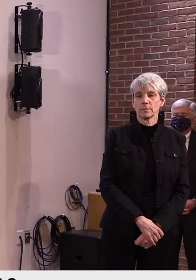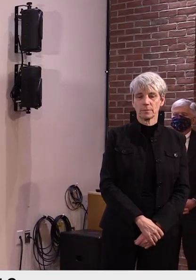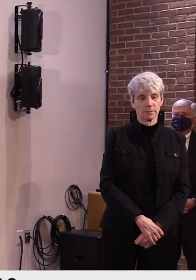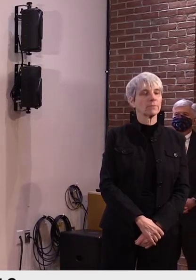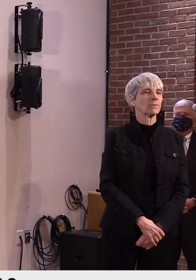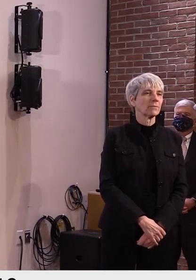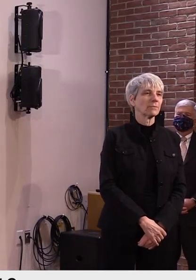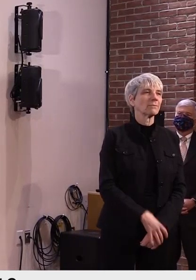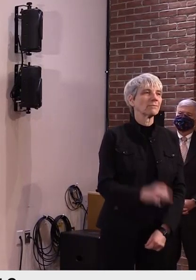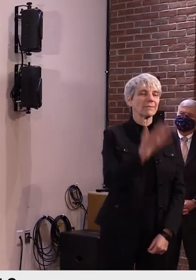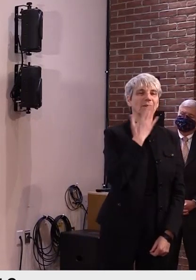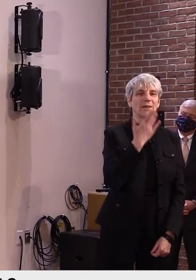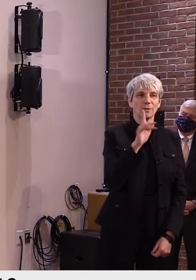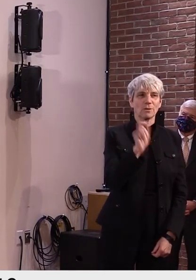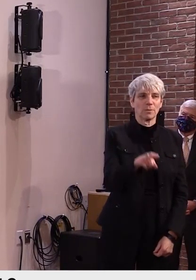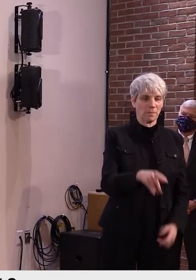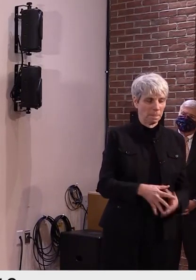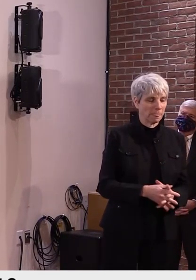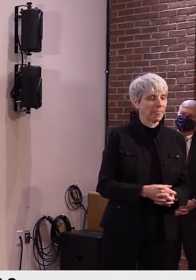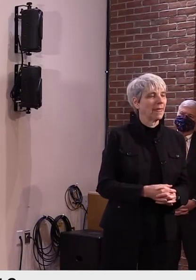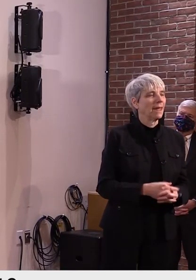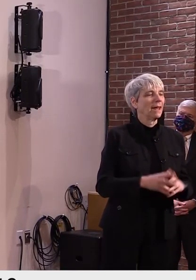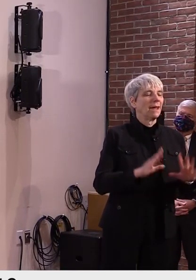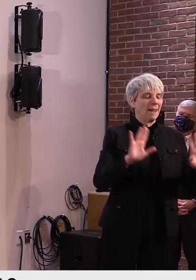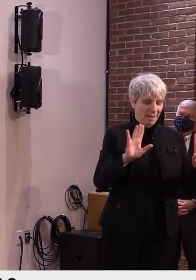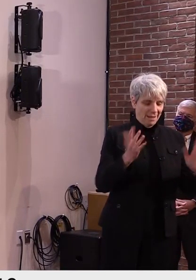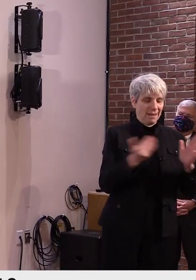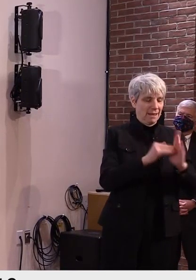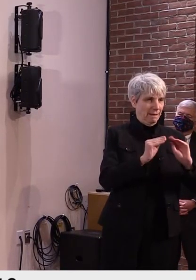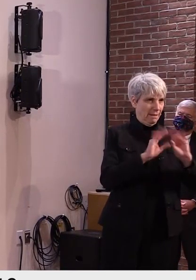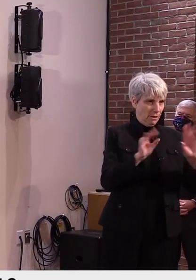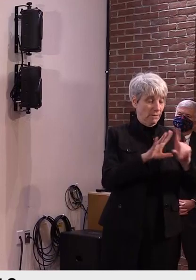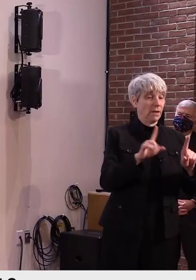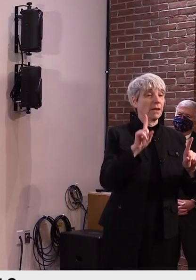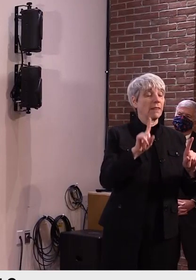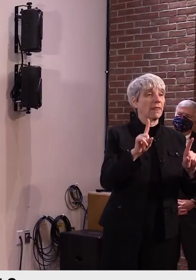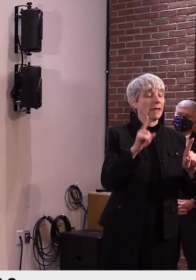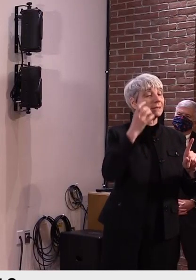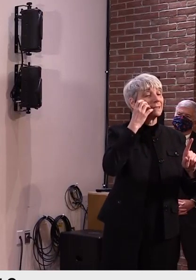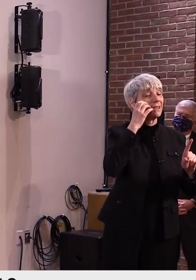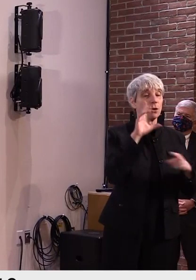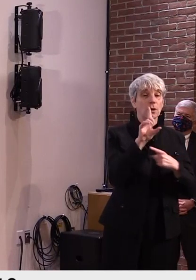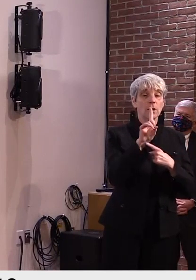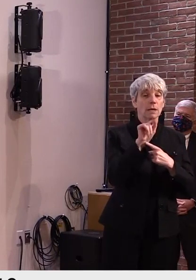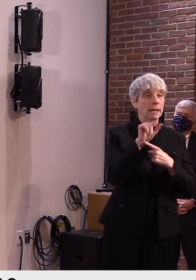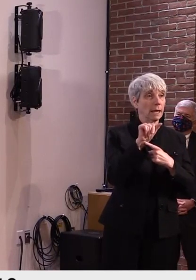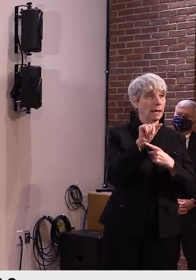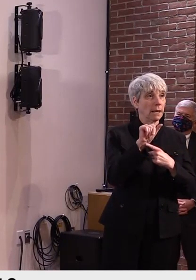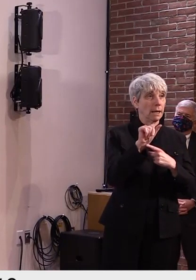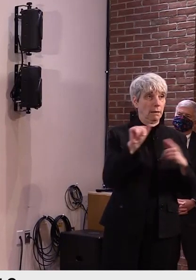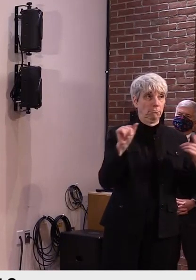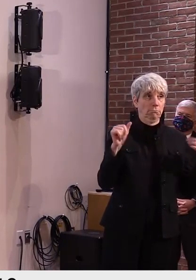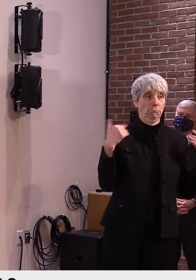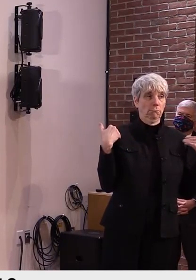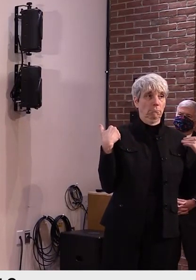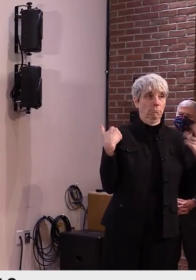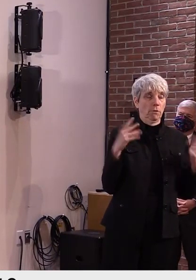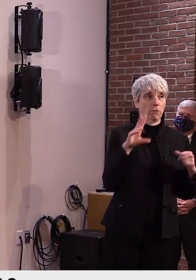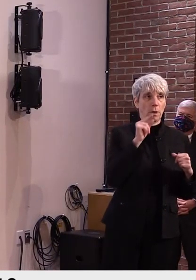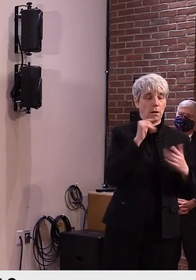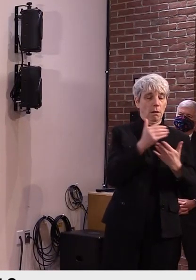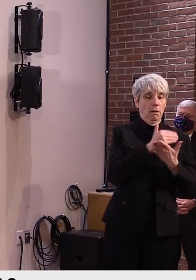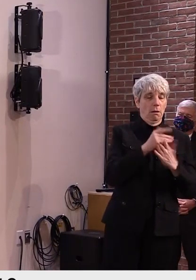Yeah, thanks for that question, Steve. So just to reiterate, the data is data that's accumulated by a third-party provider. They anonymize it,